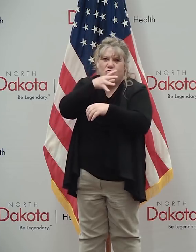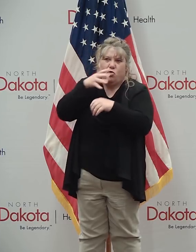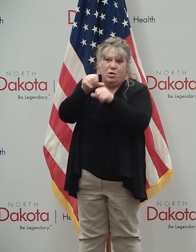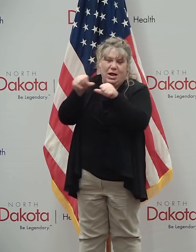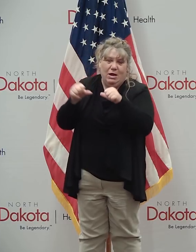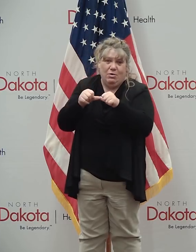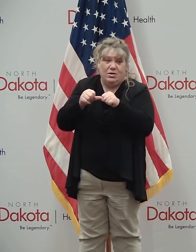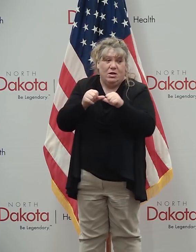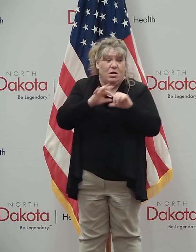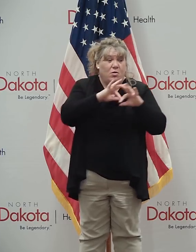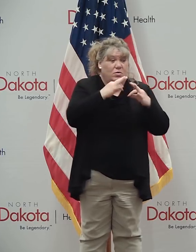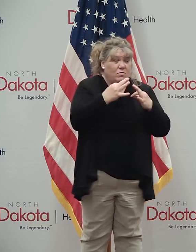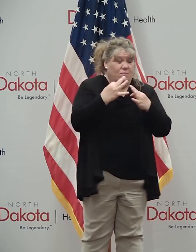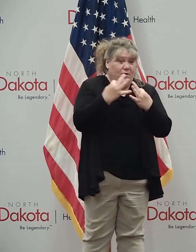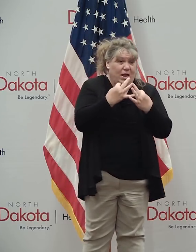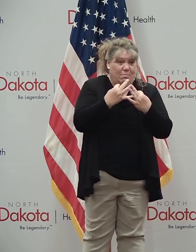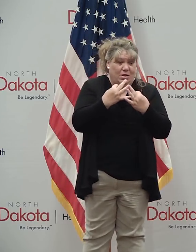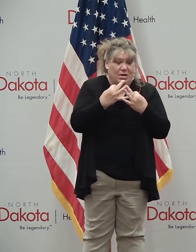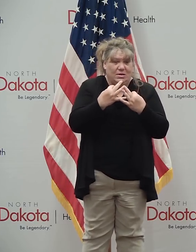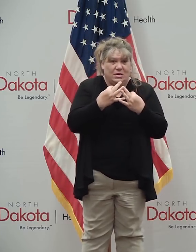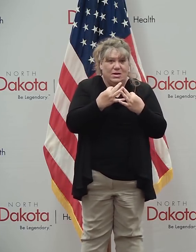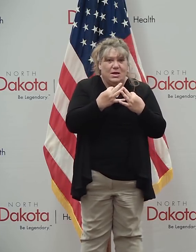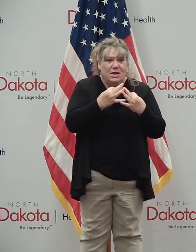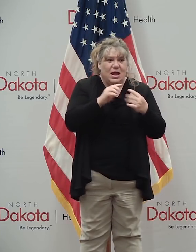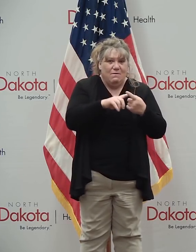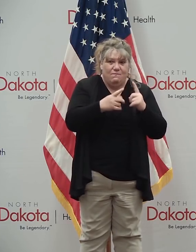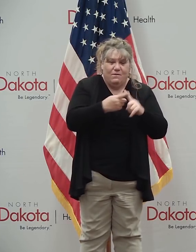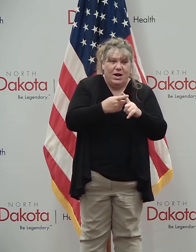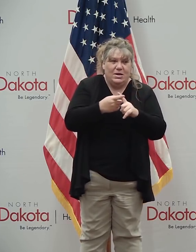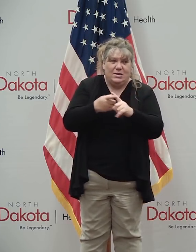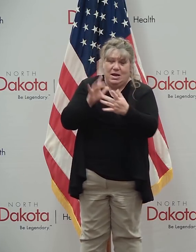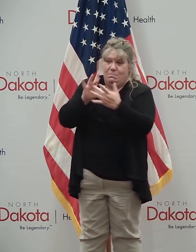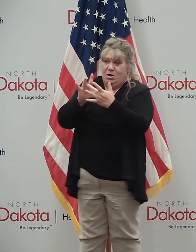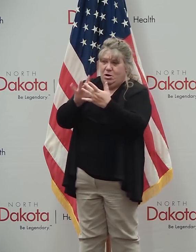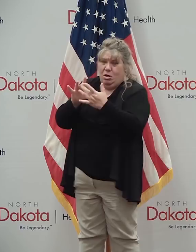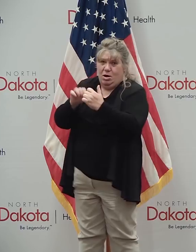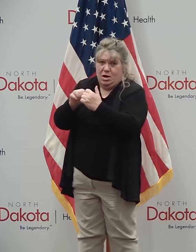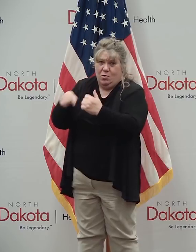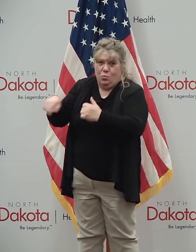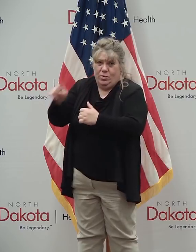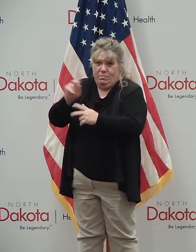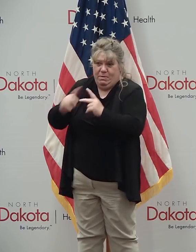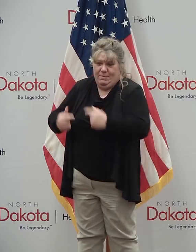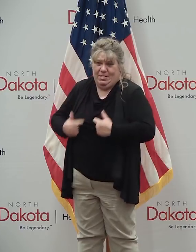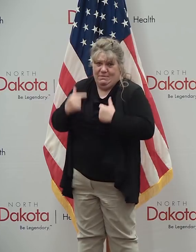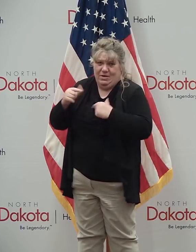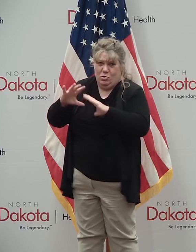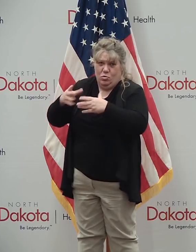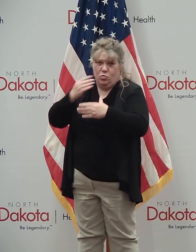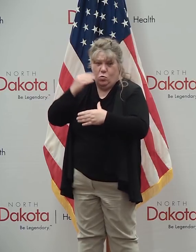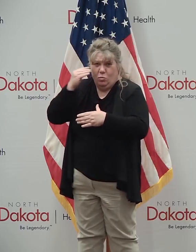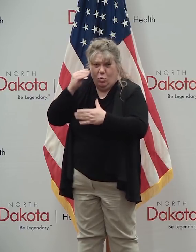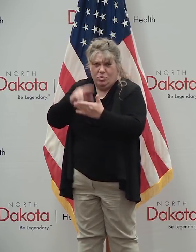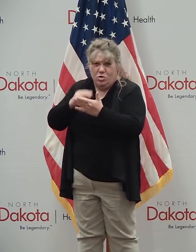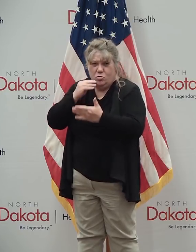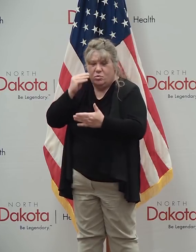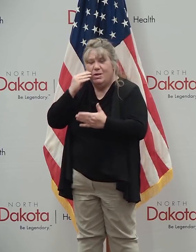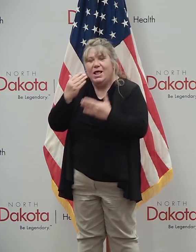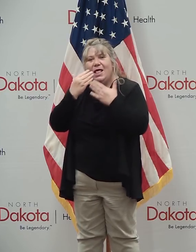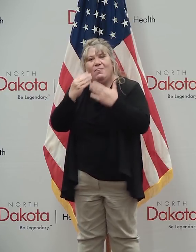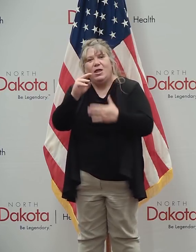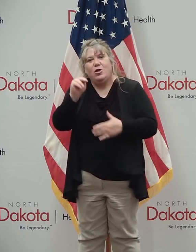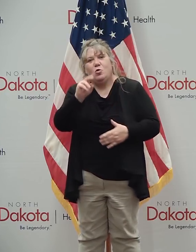that family residents, their families, and caregivers can stay connective. So again, shout out and thank you to ND